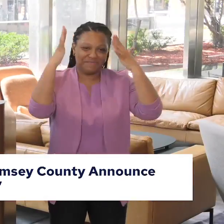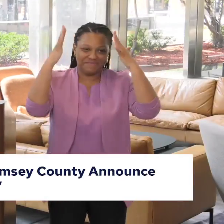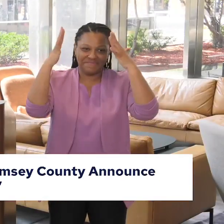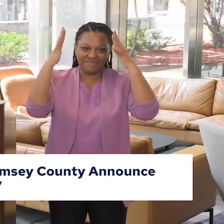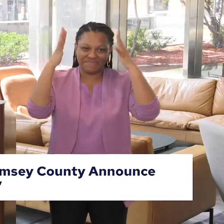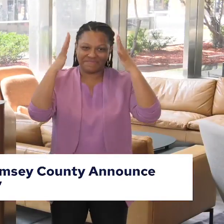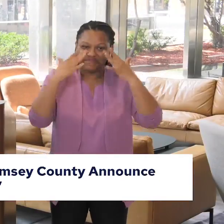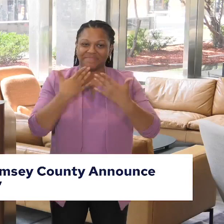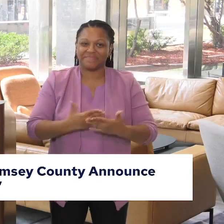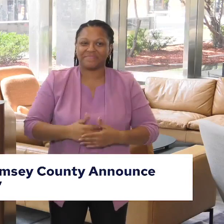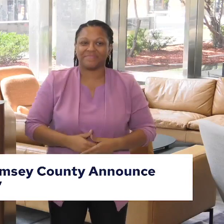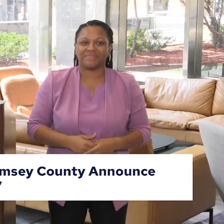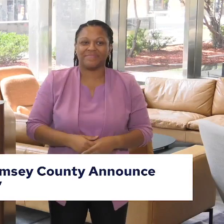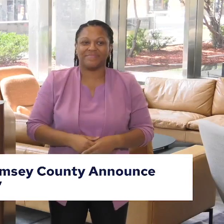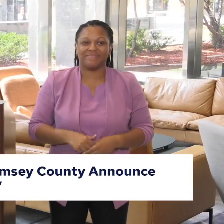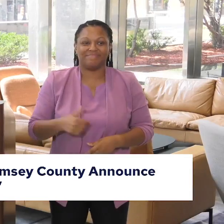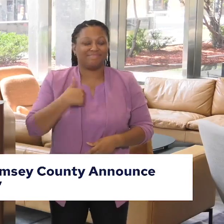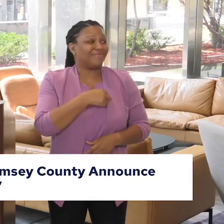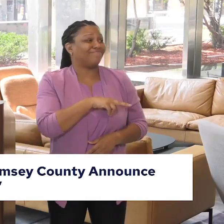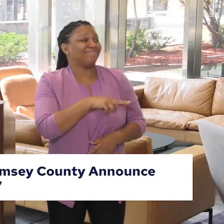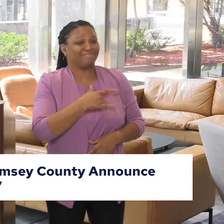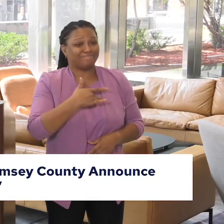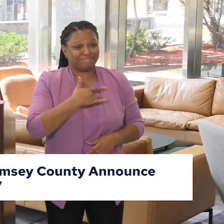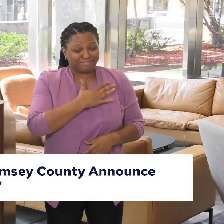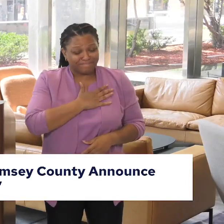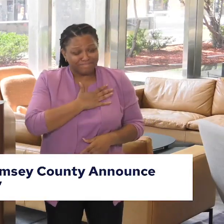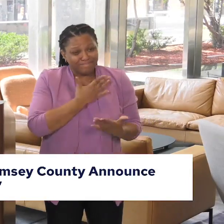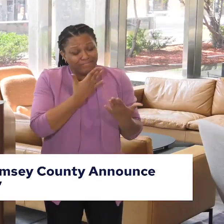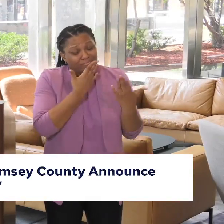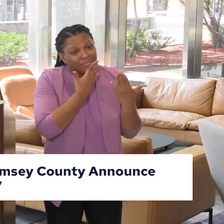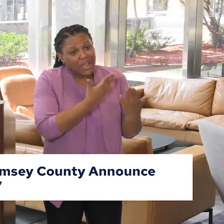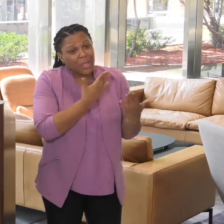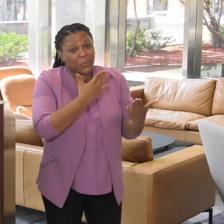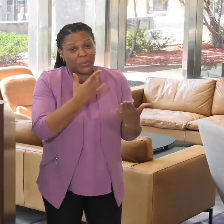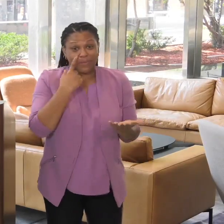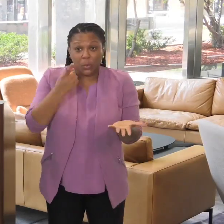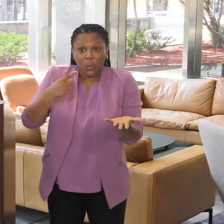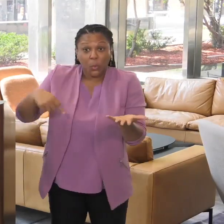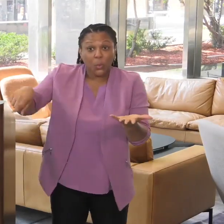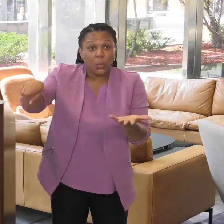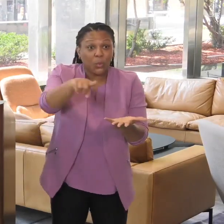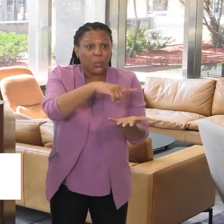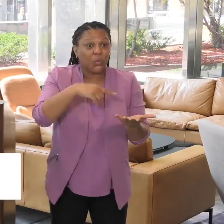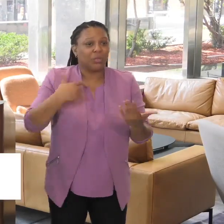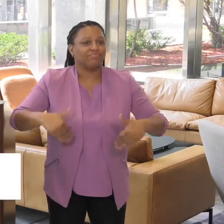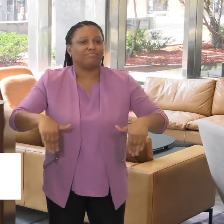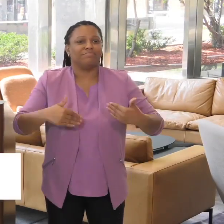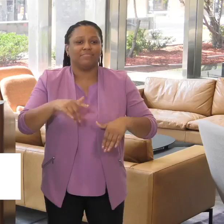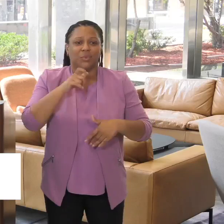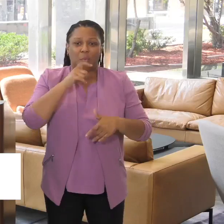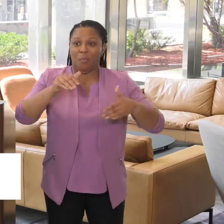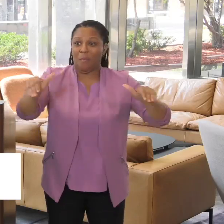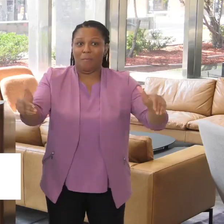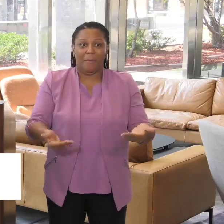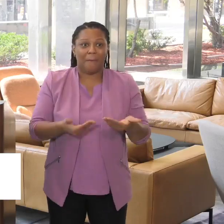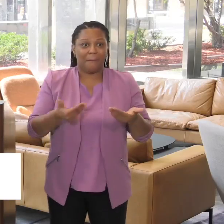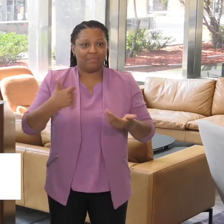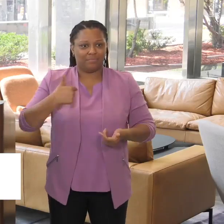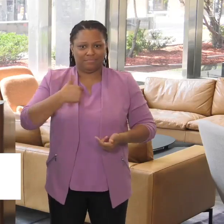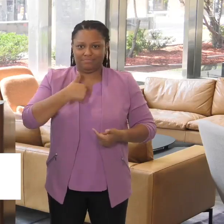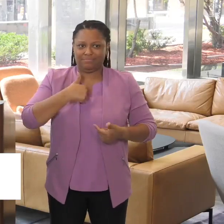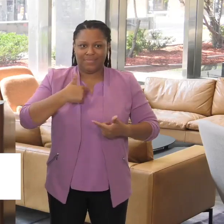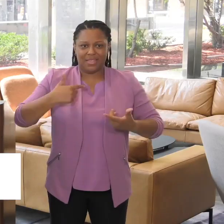Well, I am happy, and I want to thank for those of you who extended a welcome for us to be part of this